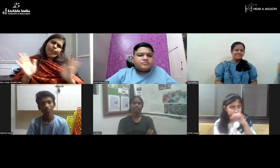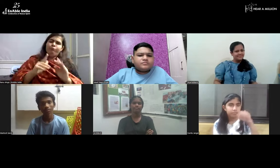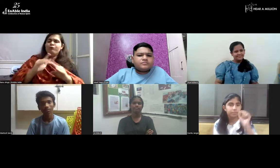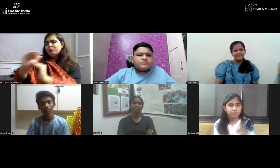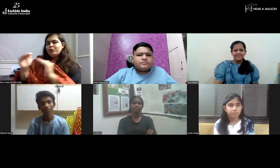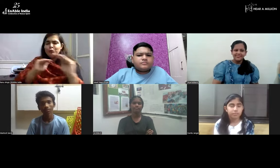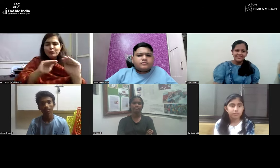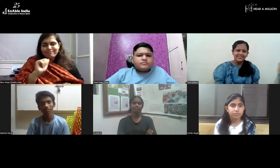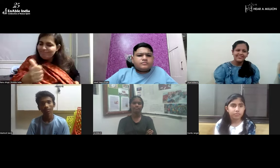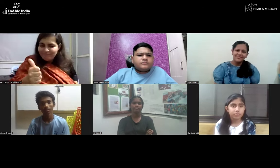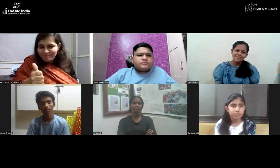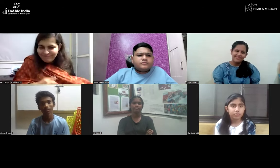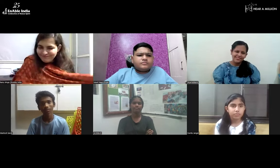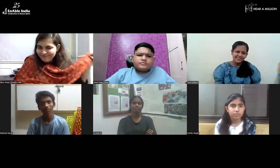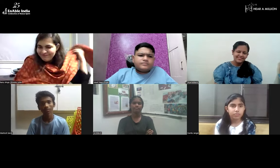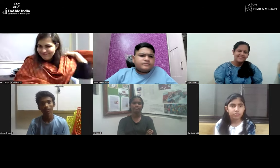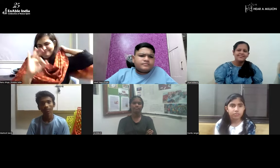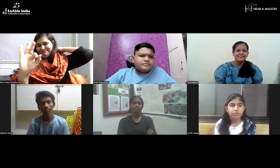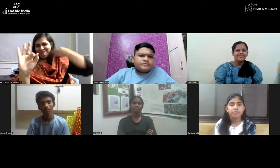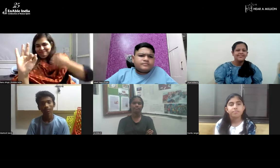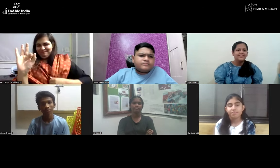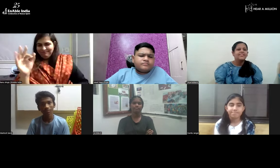Are you all aware of it? Good touch and bad touch?